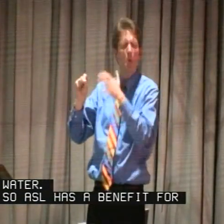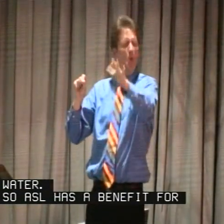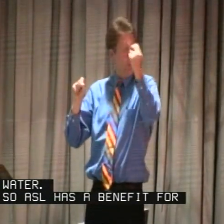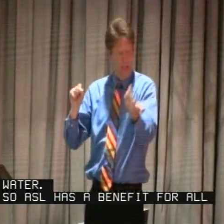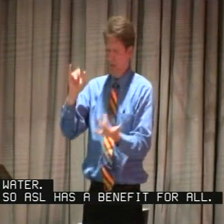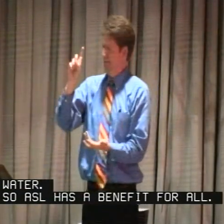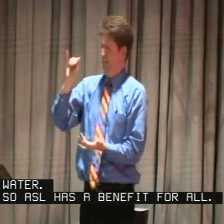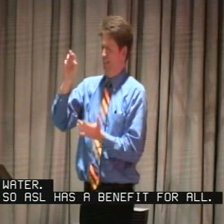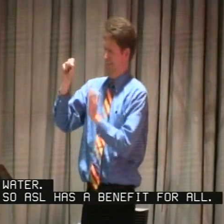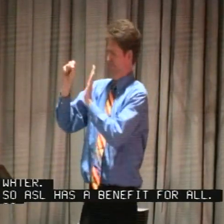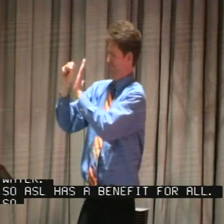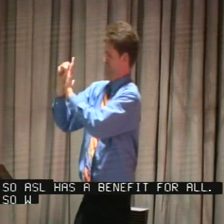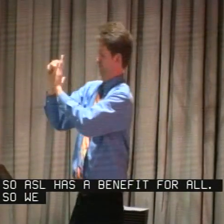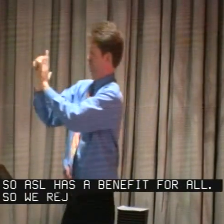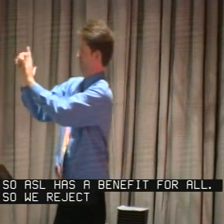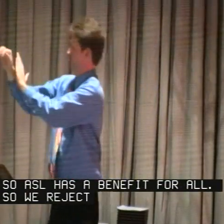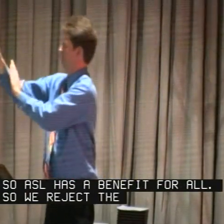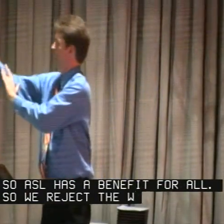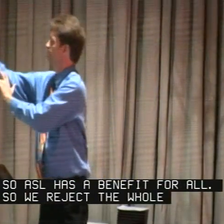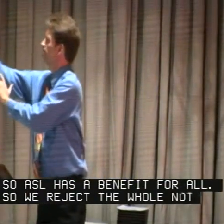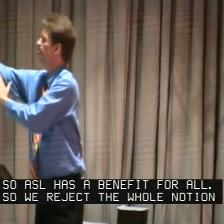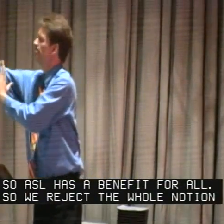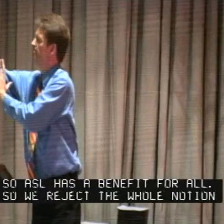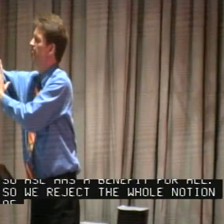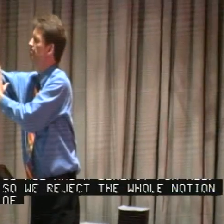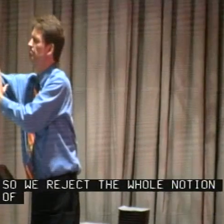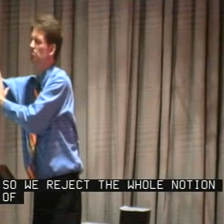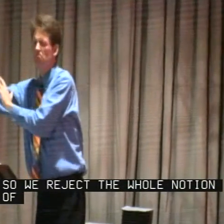whole notion of deafness. Rather,